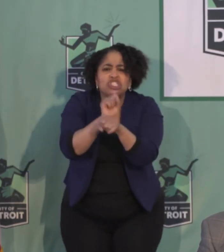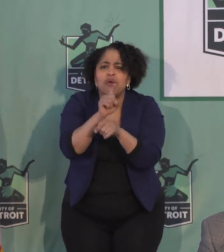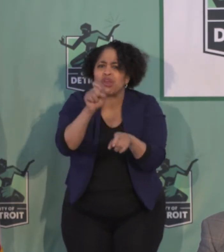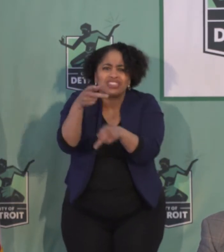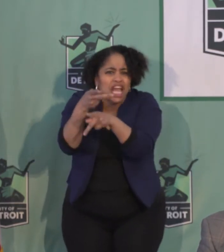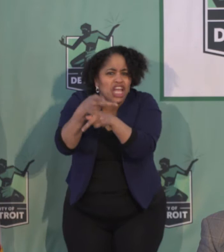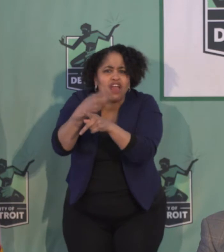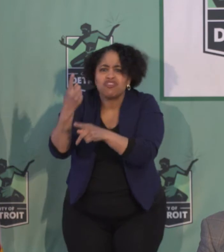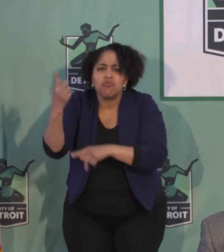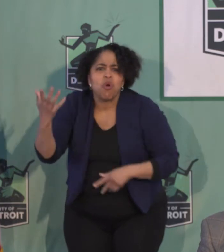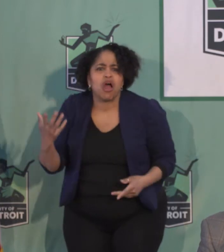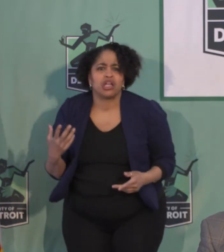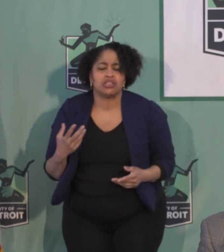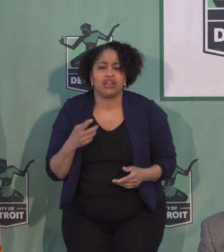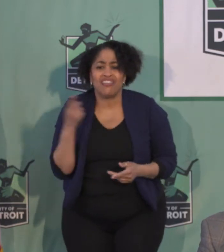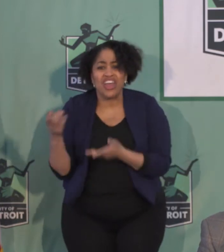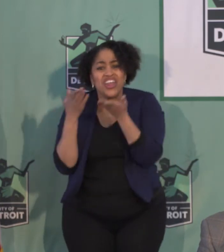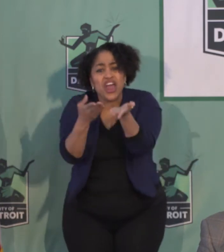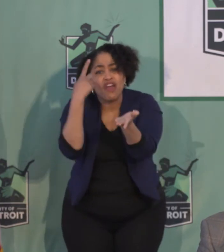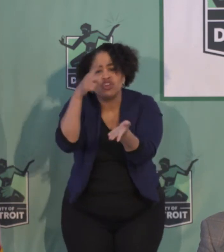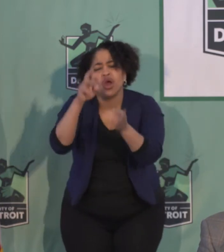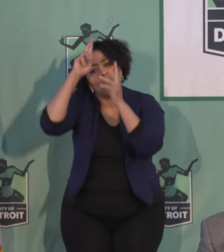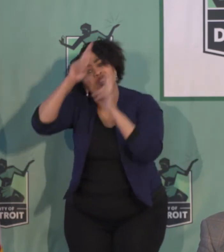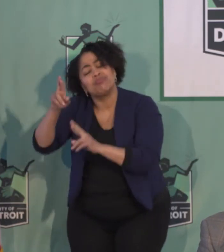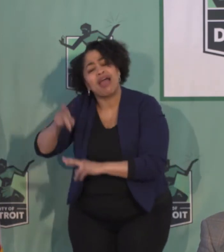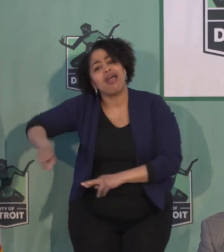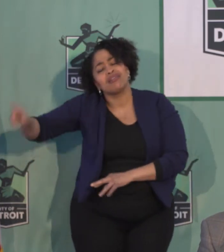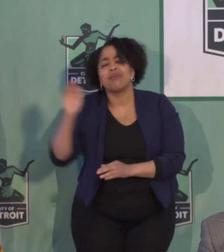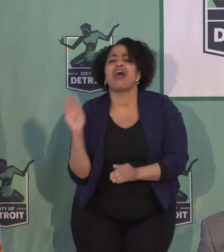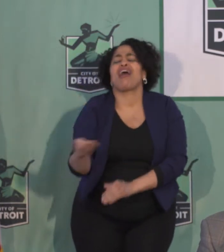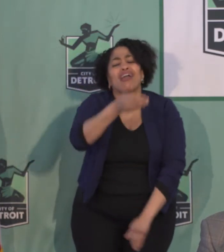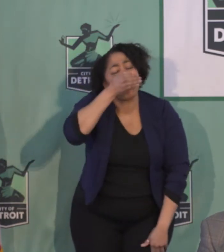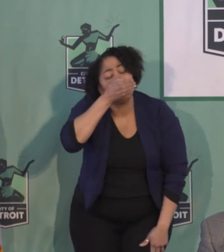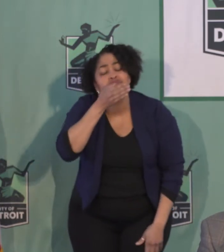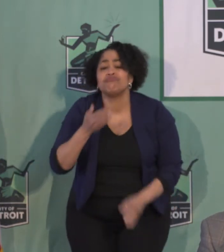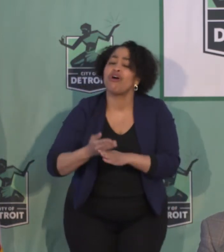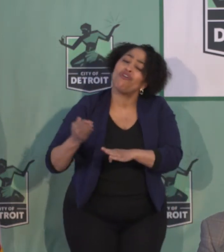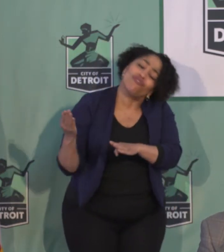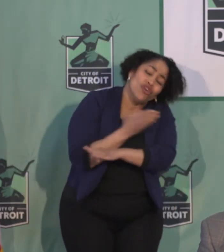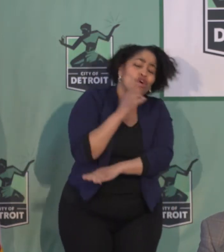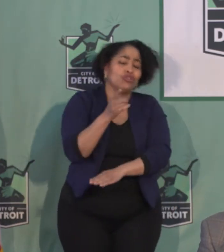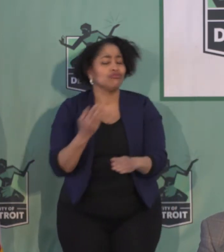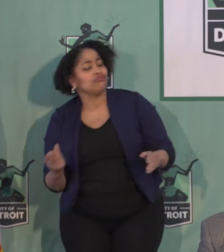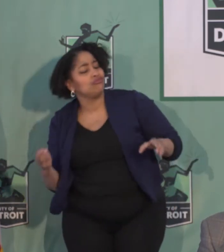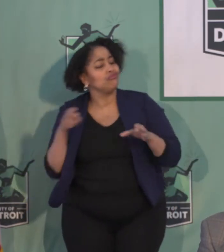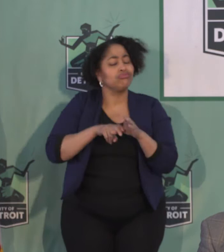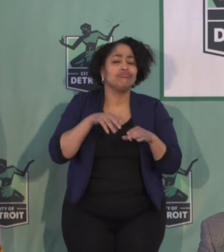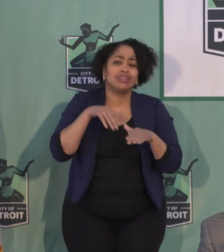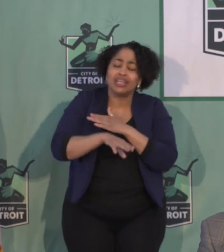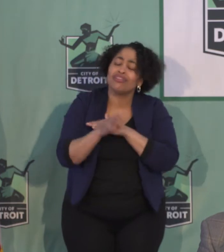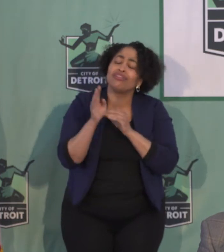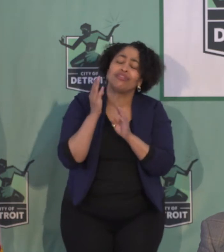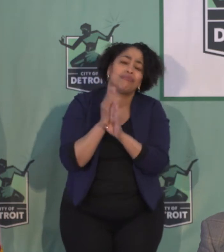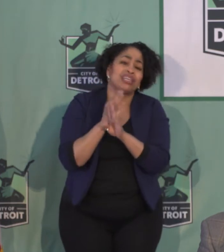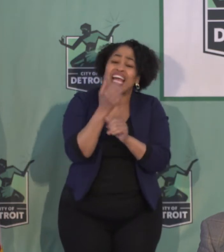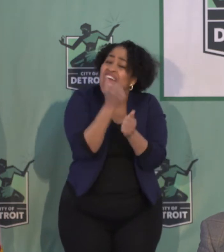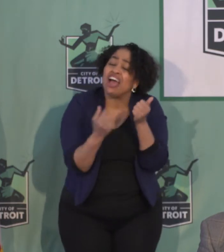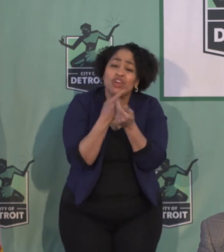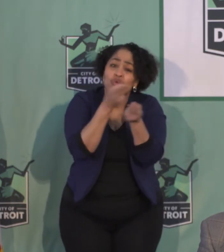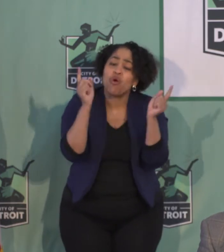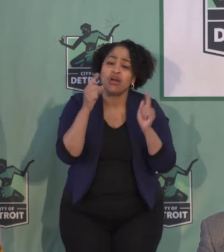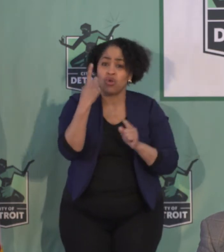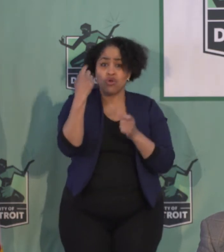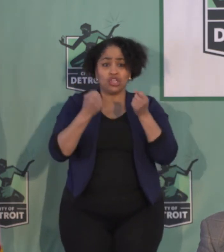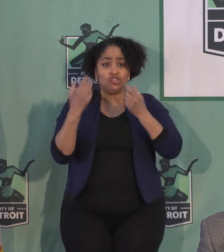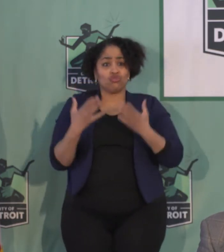you. Respect them. Cover your mouth before you get on the bus, and for everybody. And one of the